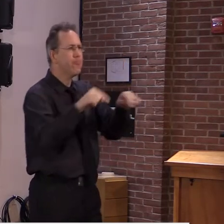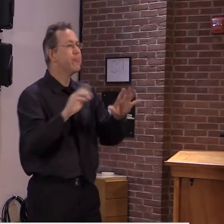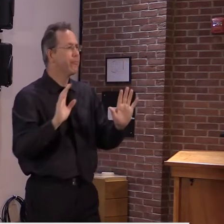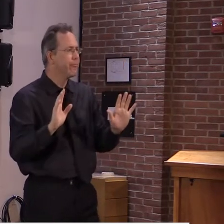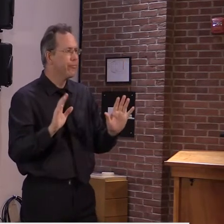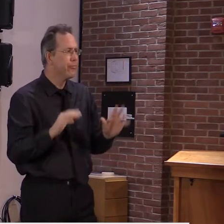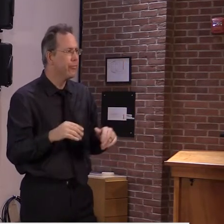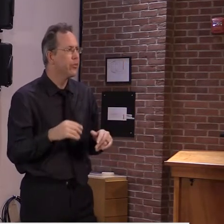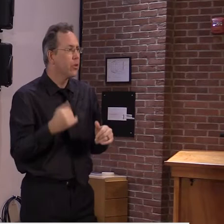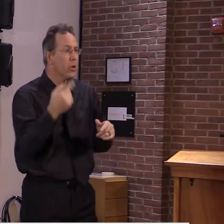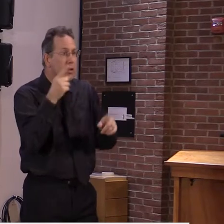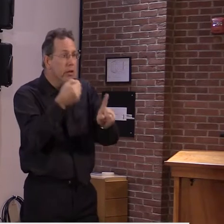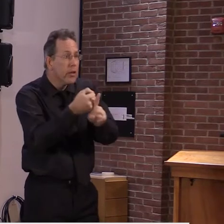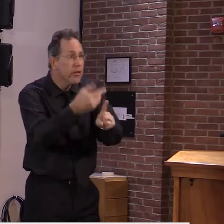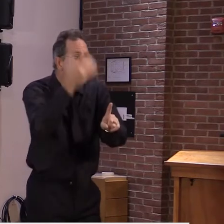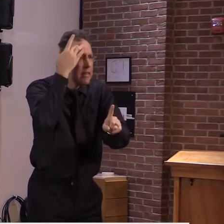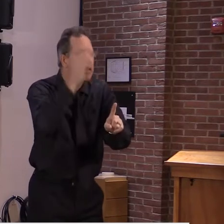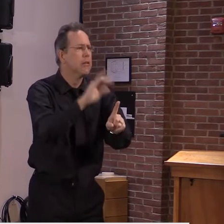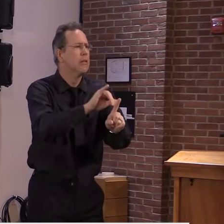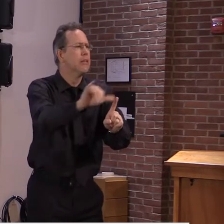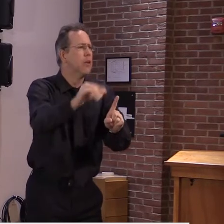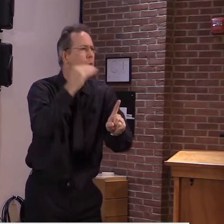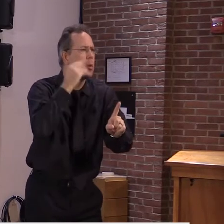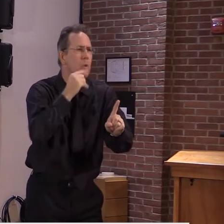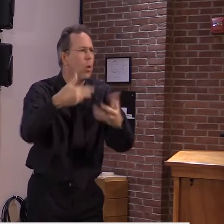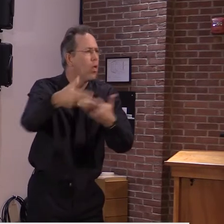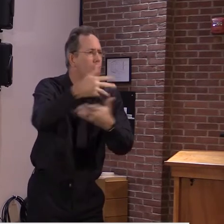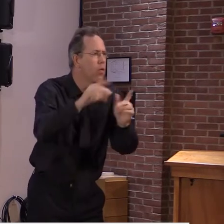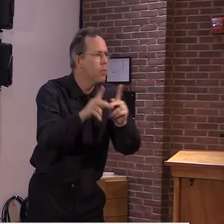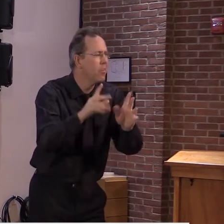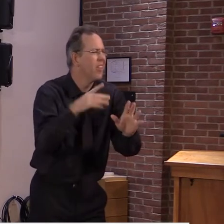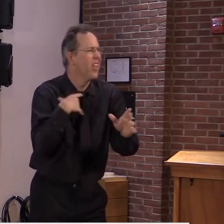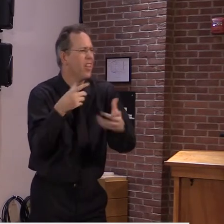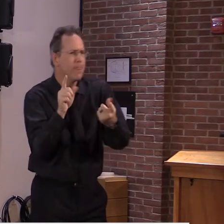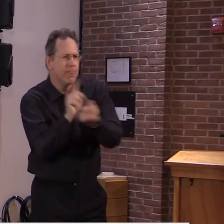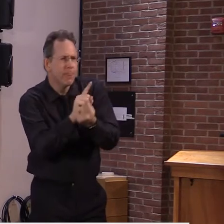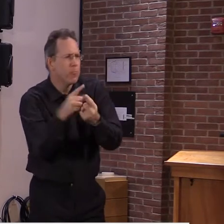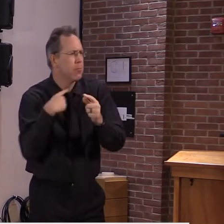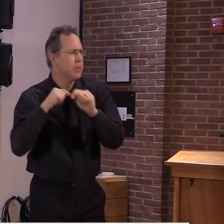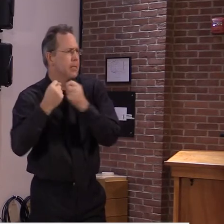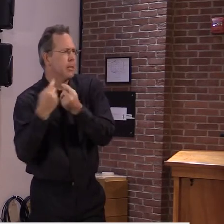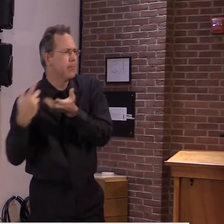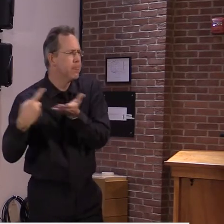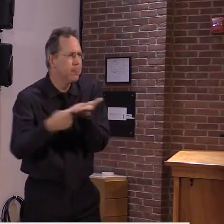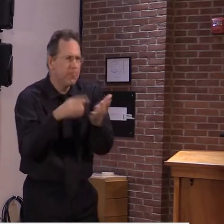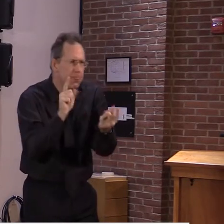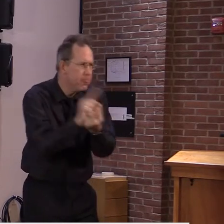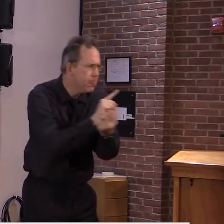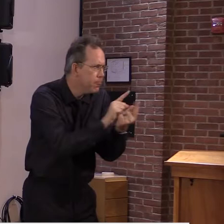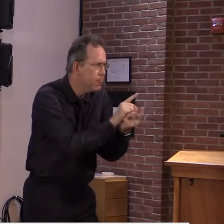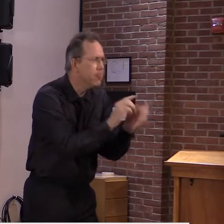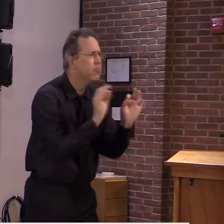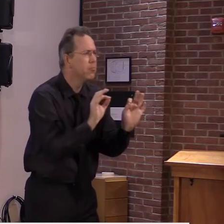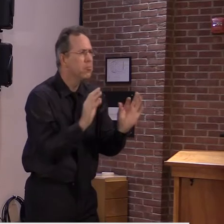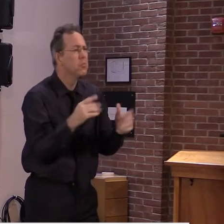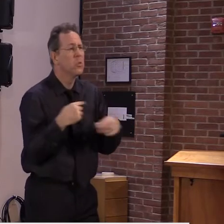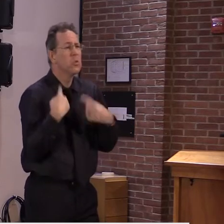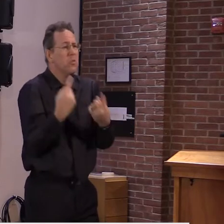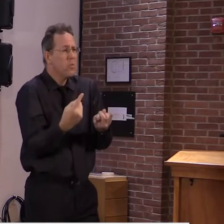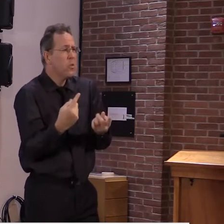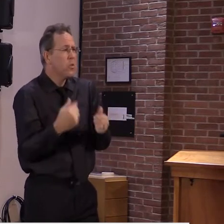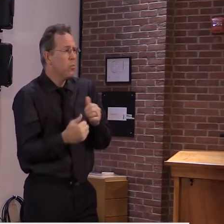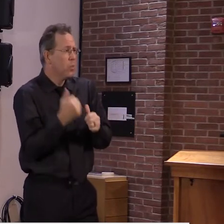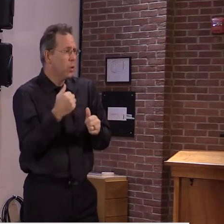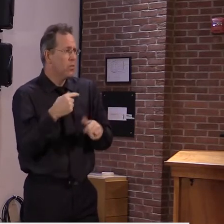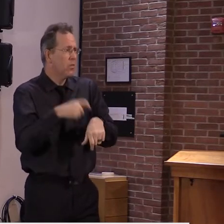and making sure that they are quarantined, and in most cases, and hopefully, allowing the rest of